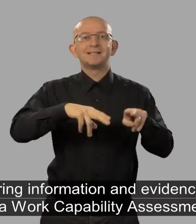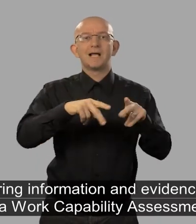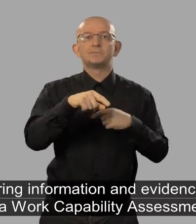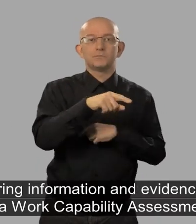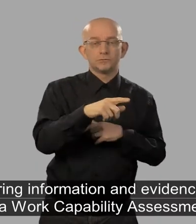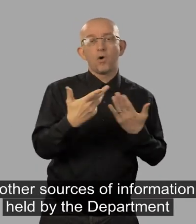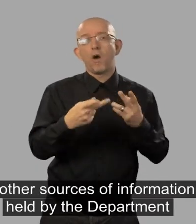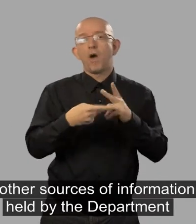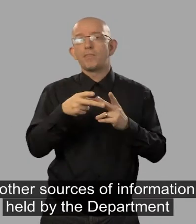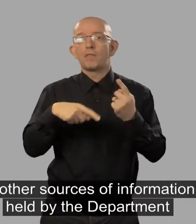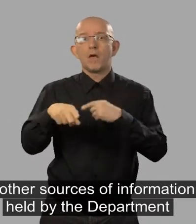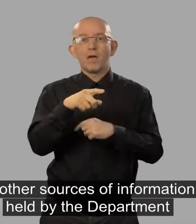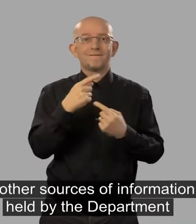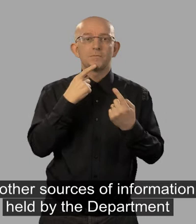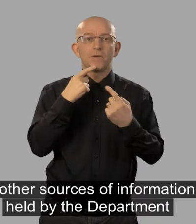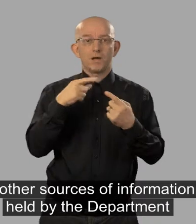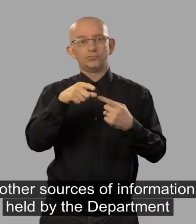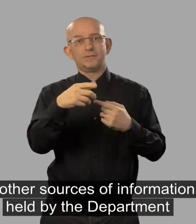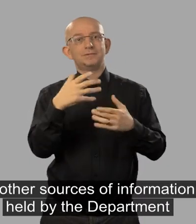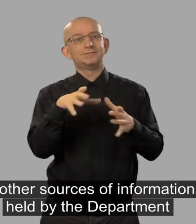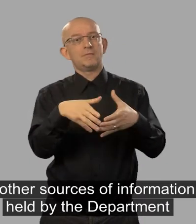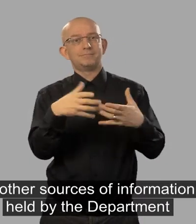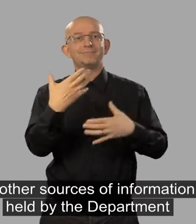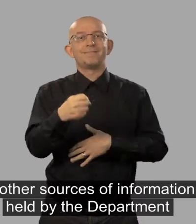or other sources of information held by the department.